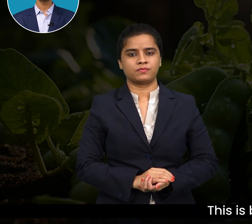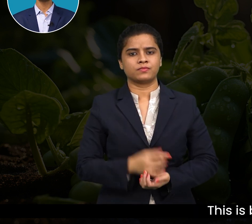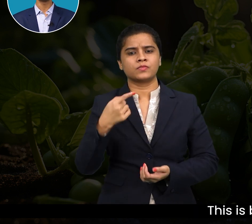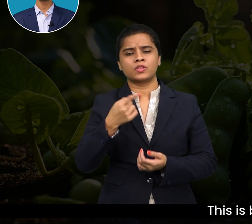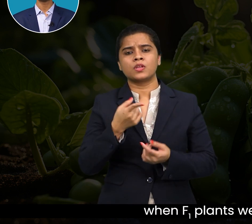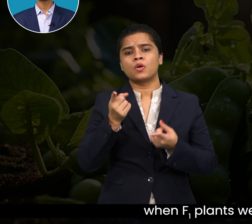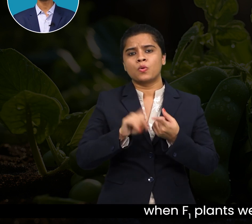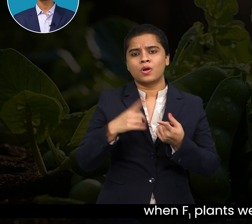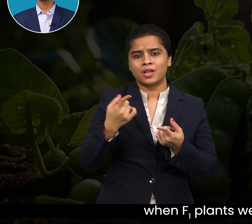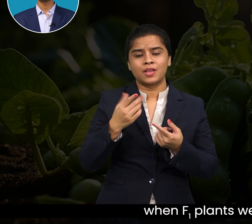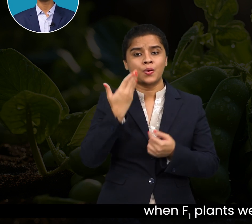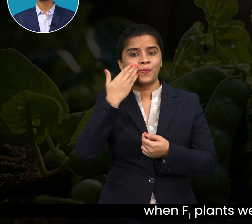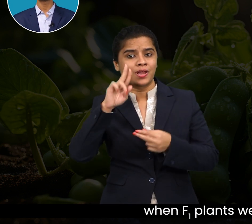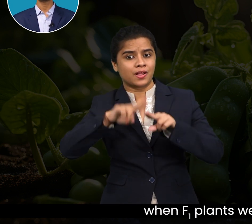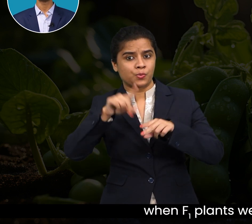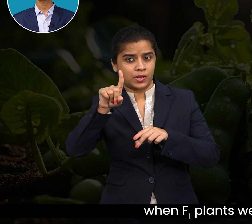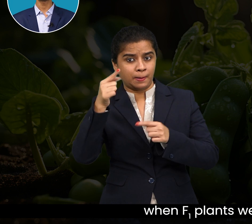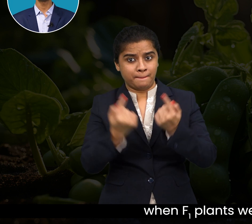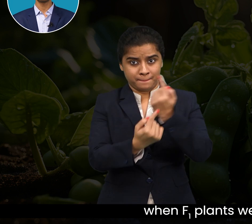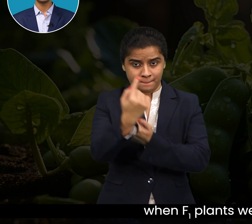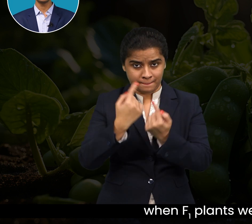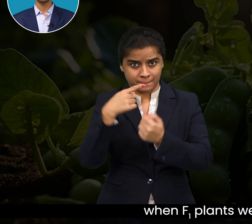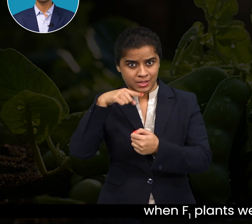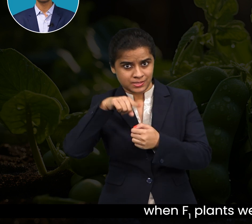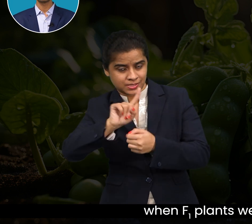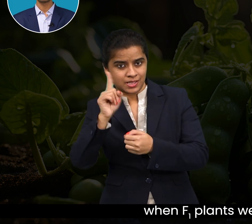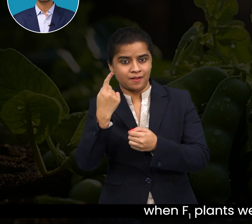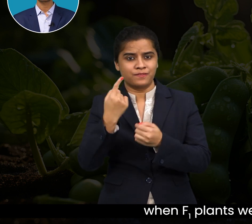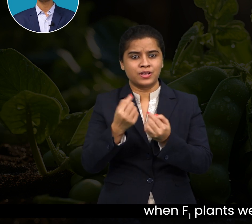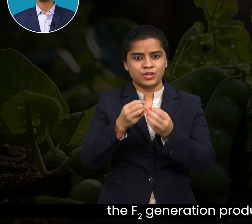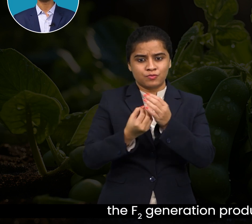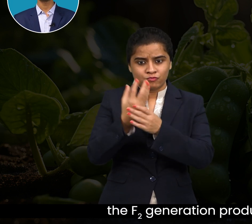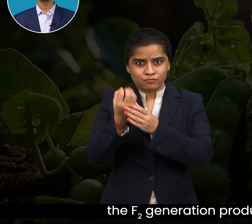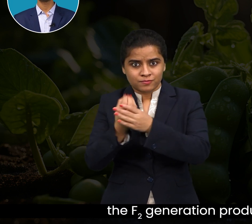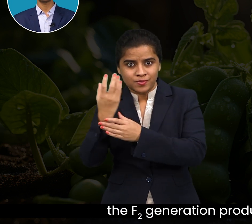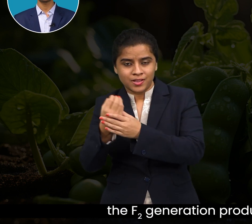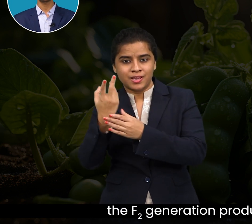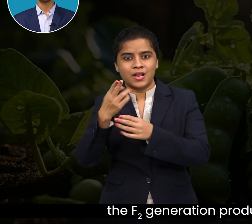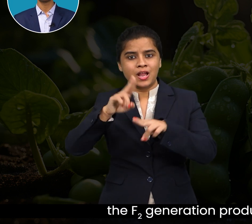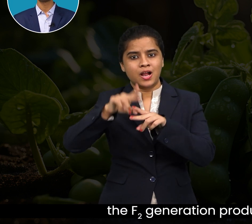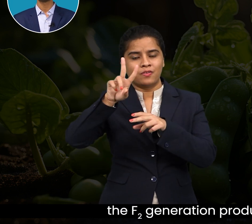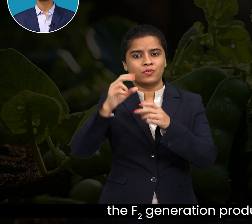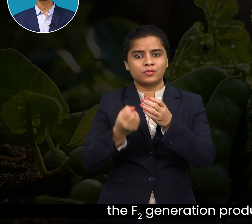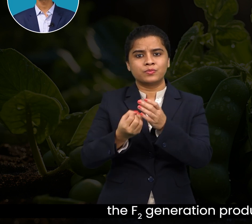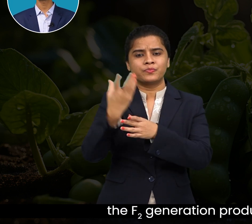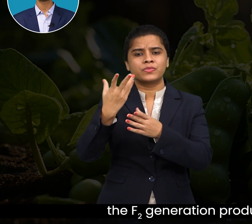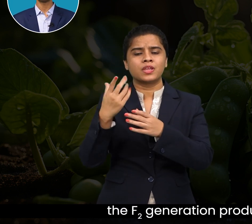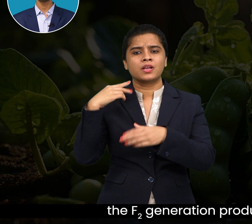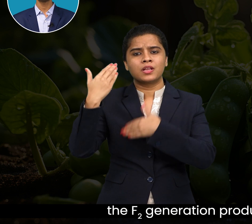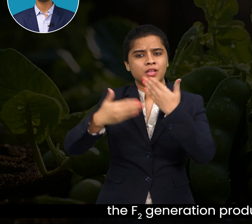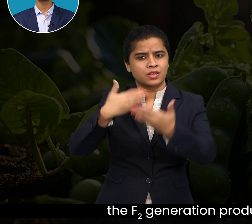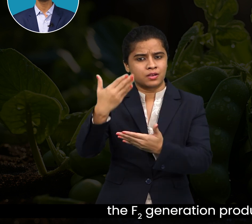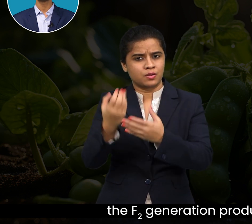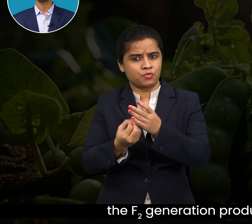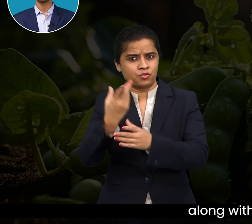This is because when F1 plants were self-pollinated, the F2 generation produced some